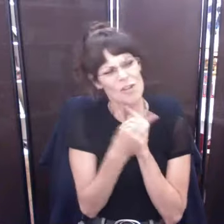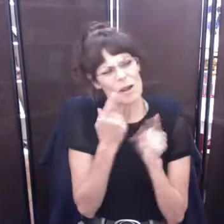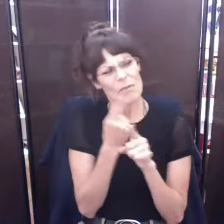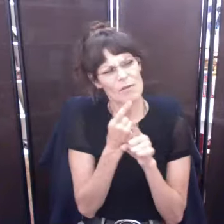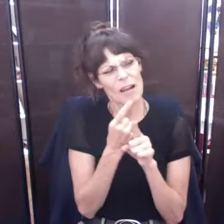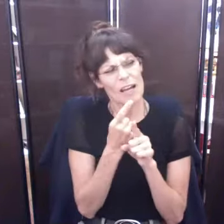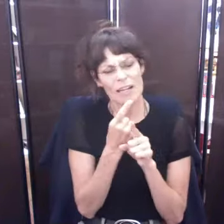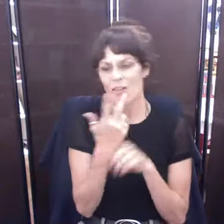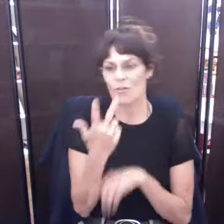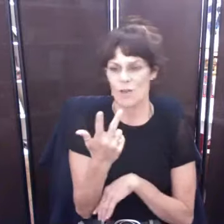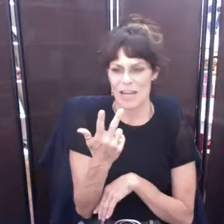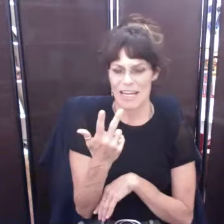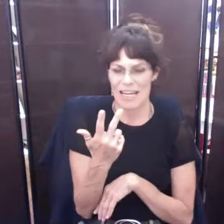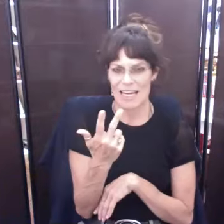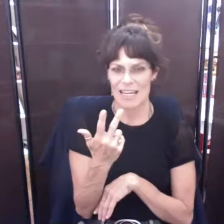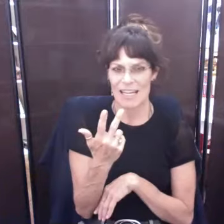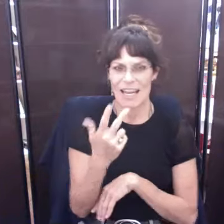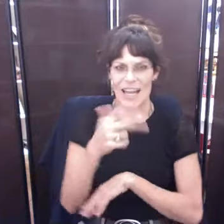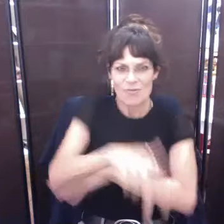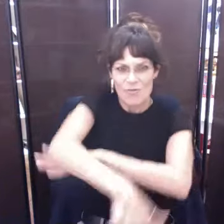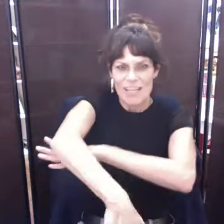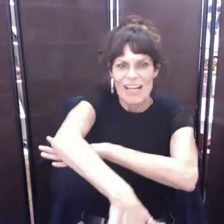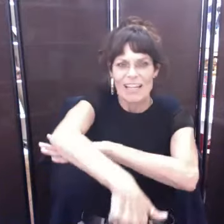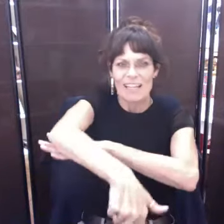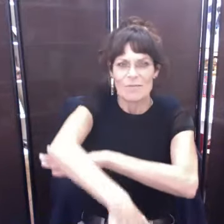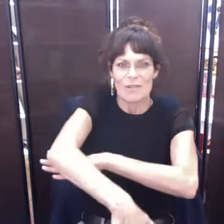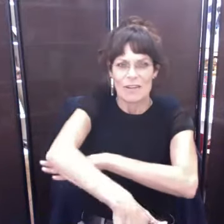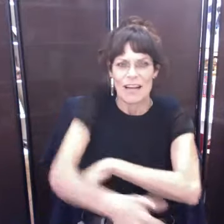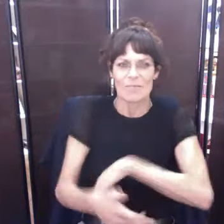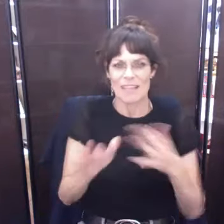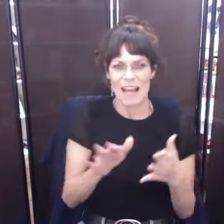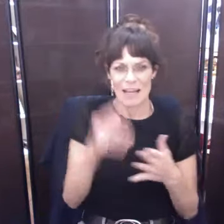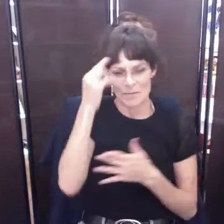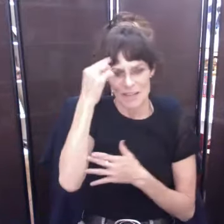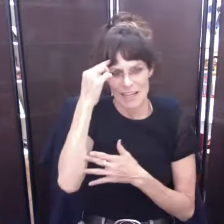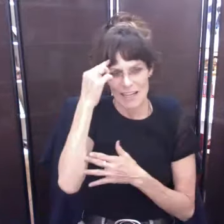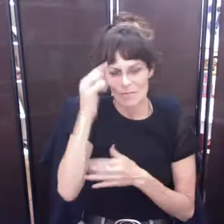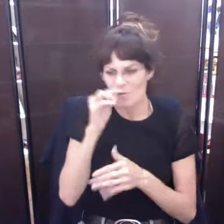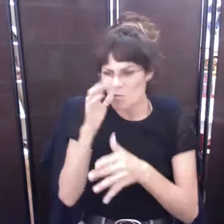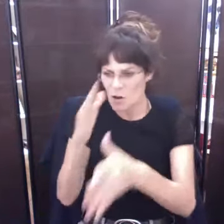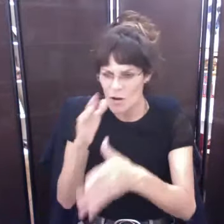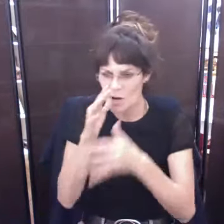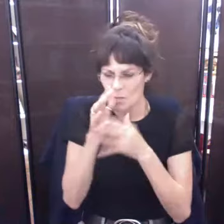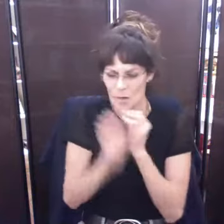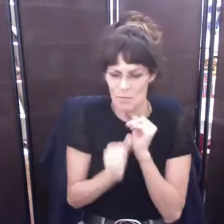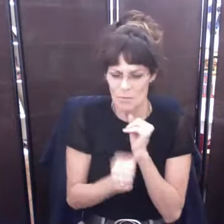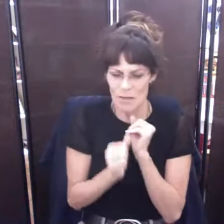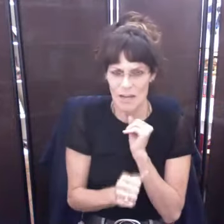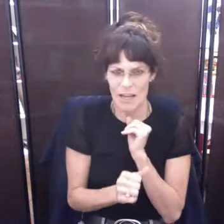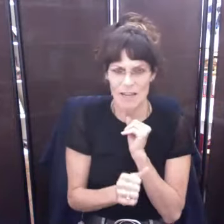3. And at 3 o'clock in the morning when I'm dying, thinking, I didn't know if I was going to throw up or poop my pants, I'm sitting on the, you